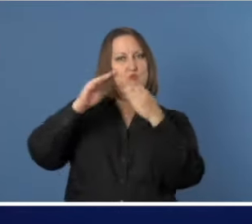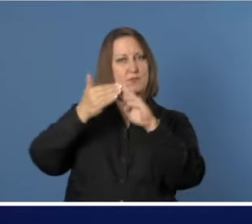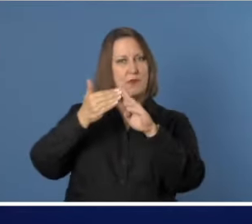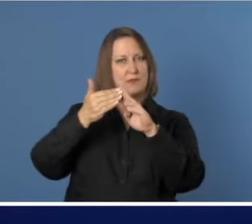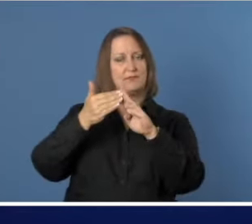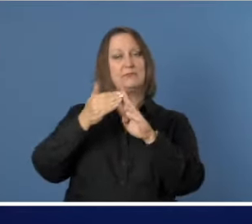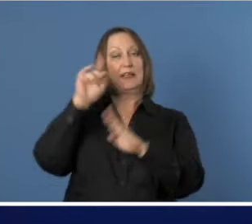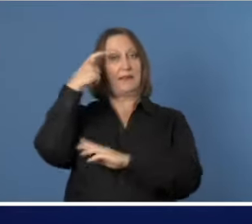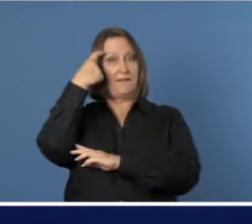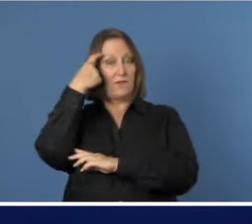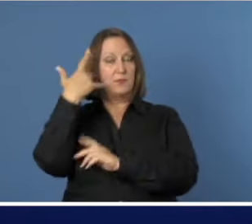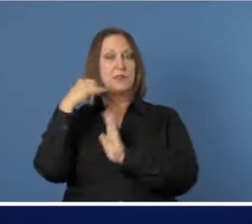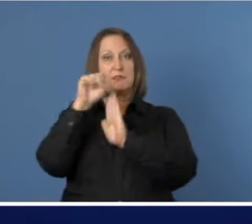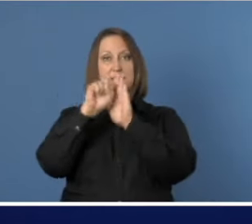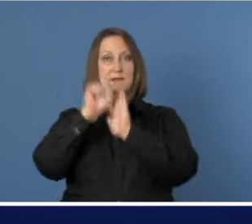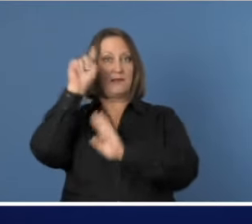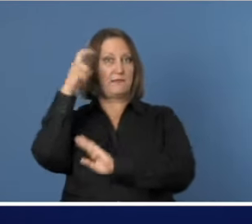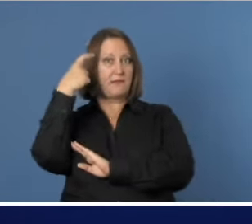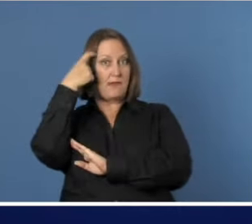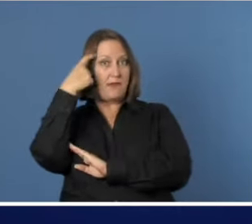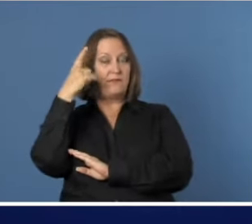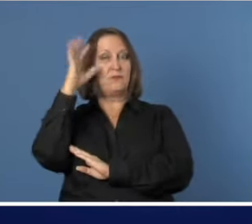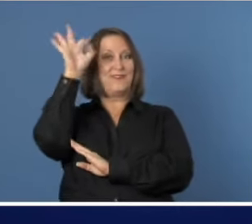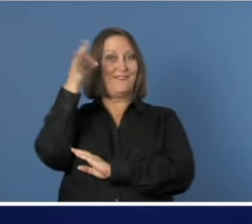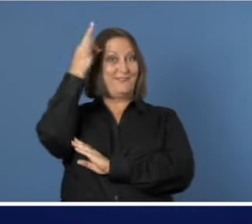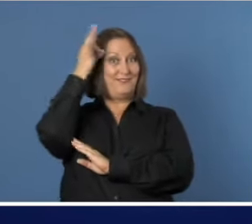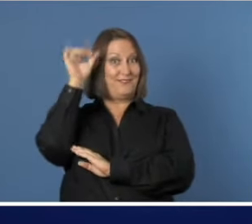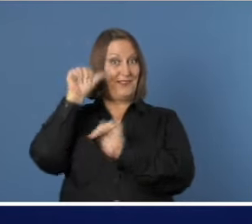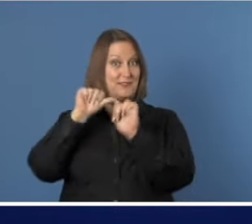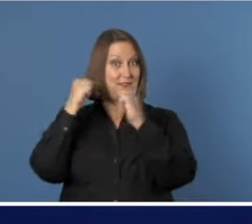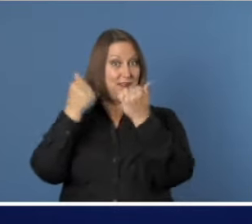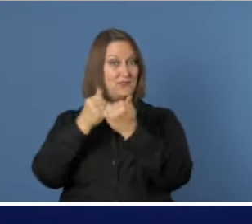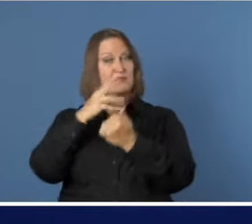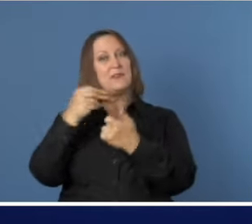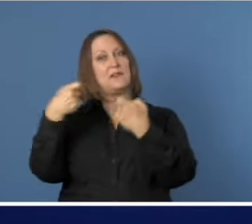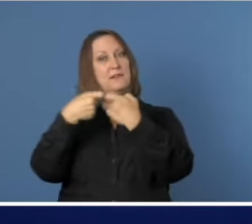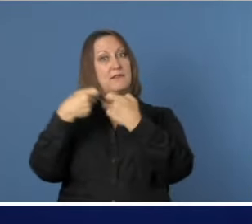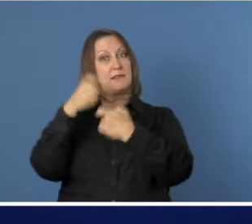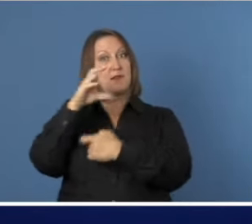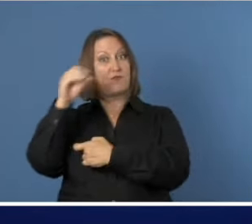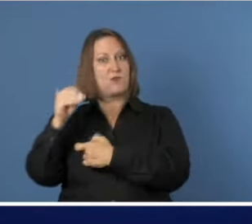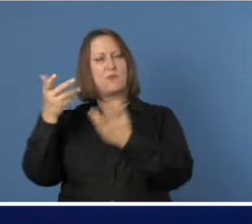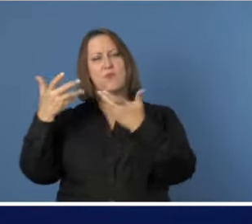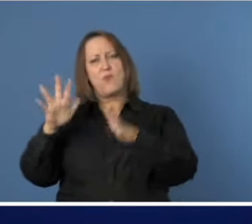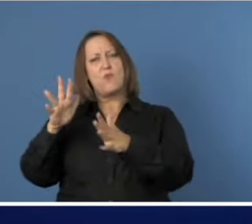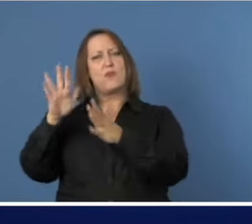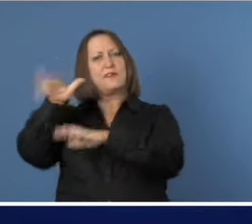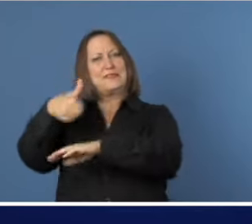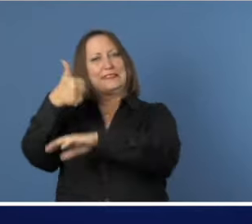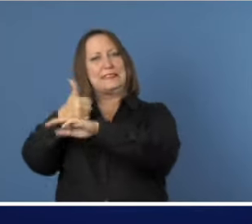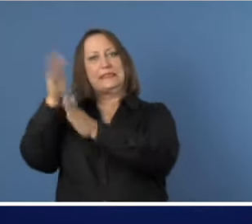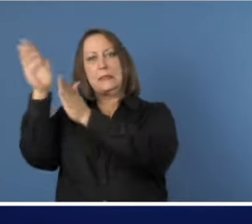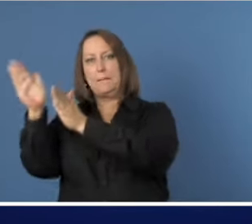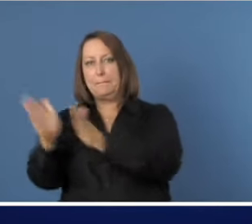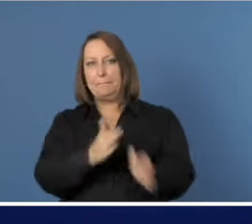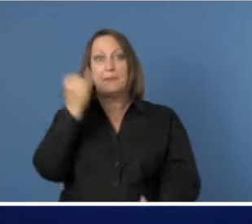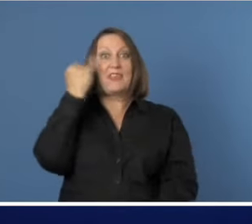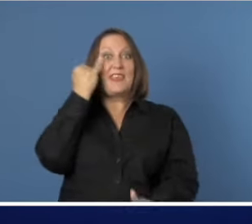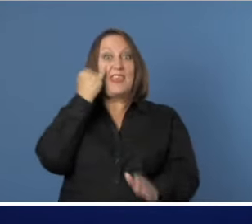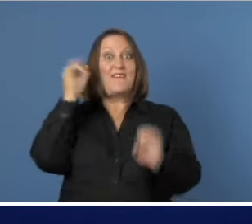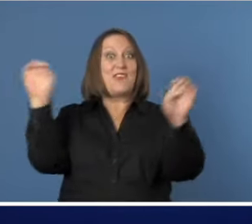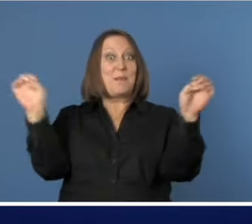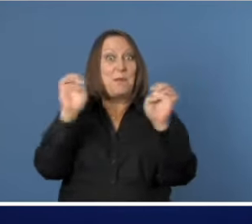Local and state governments, federal agencies, and the electric utilities have emergency response plans